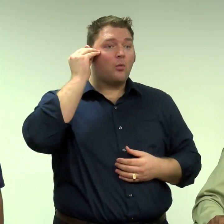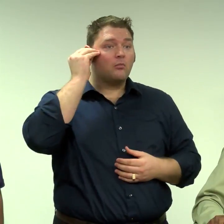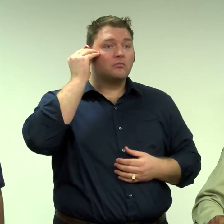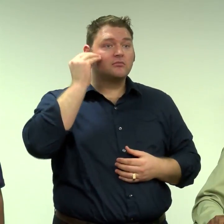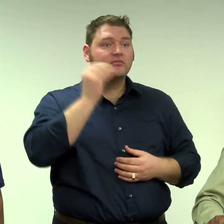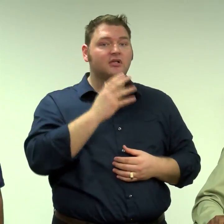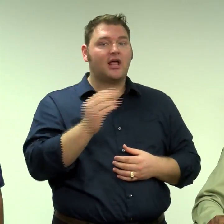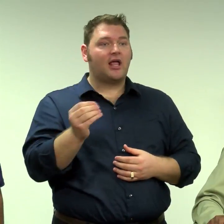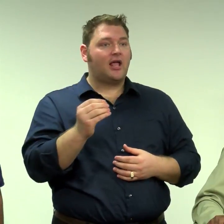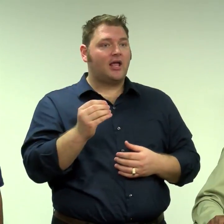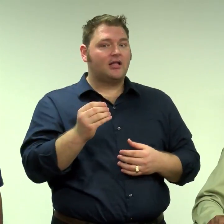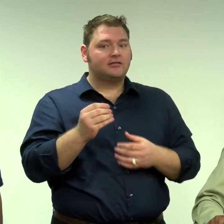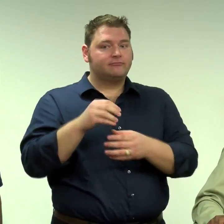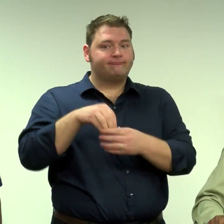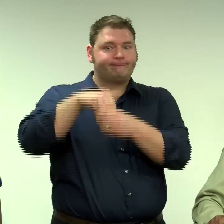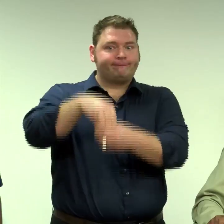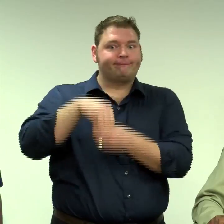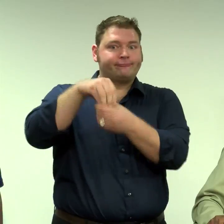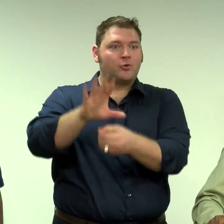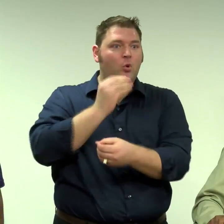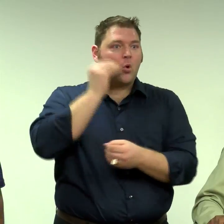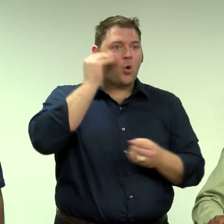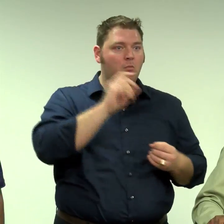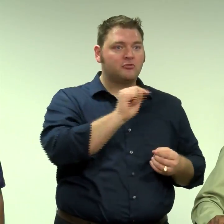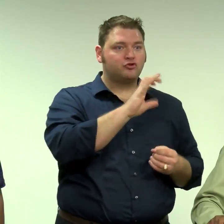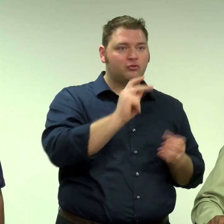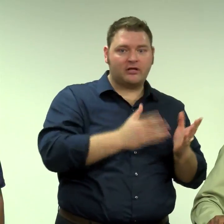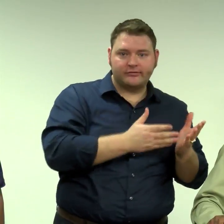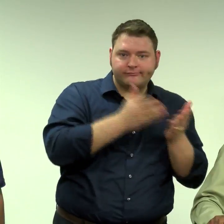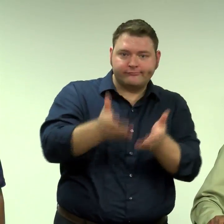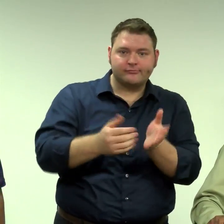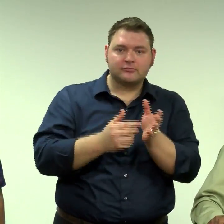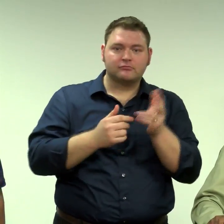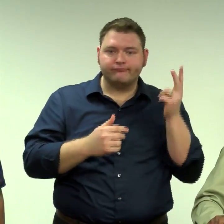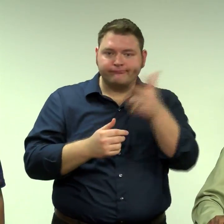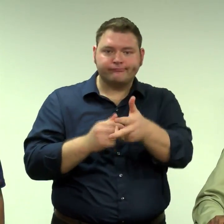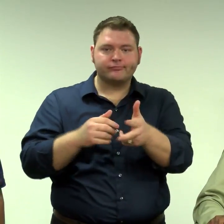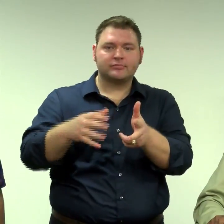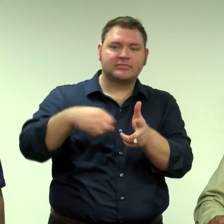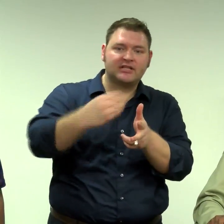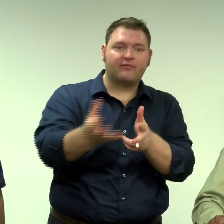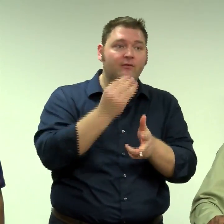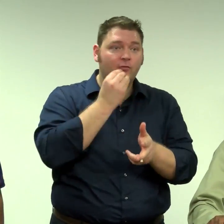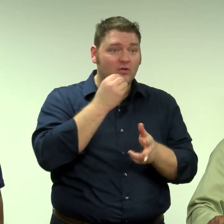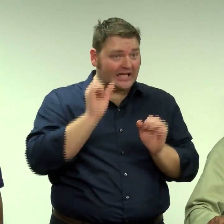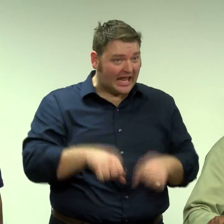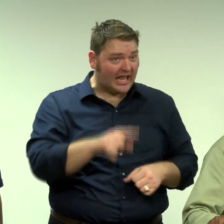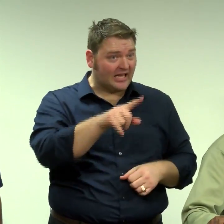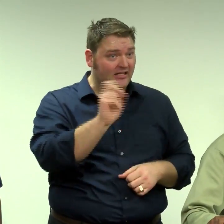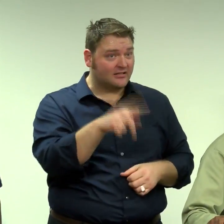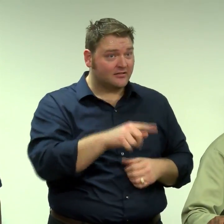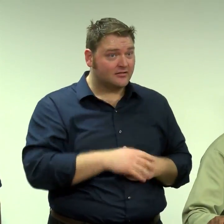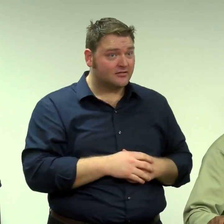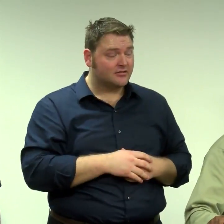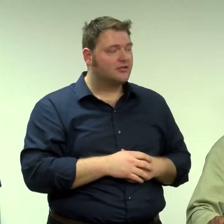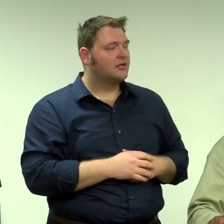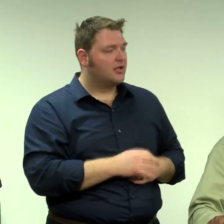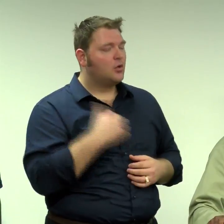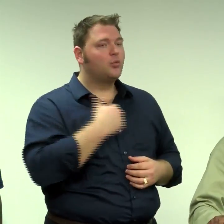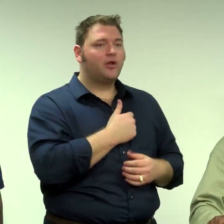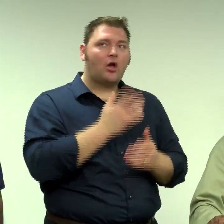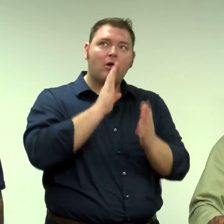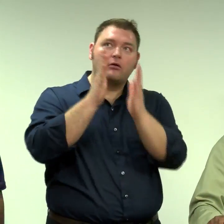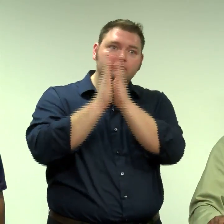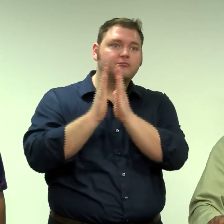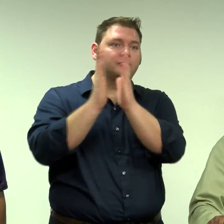police out of harm's way? Can we get supplies to these folks in the flooded areas? Let's talk about these people. And we are making requests on Red